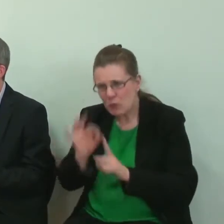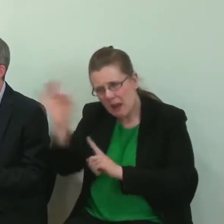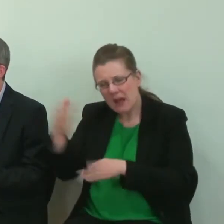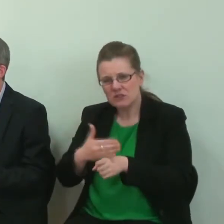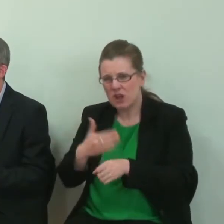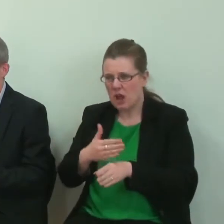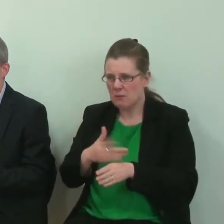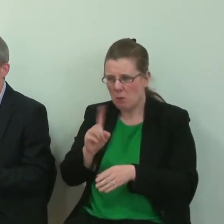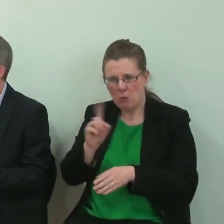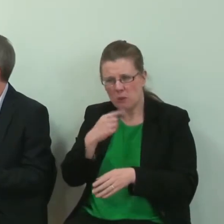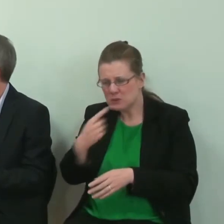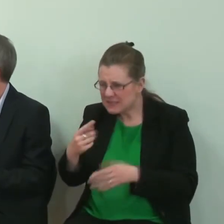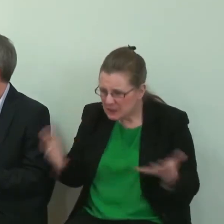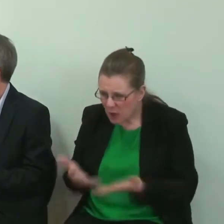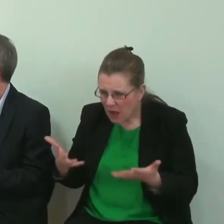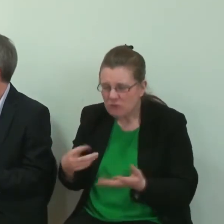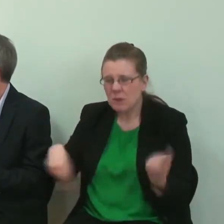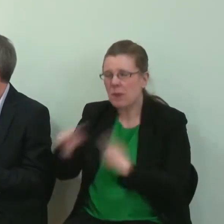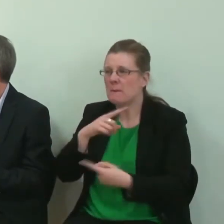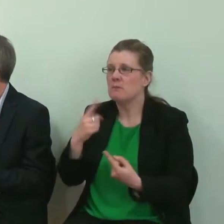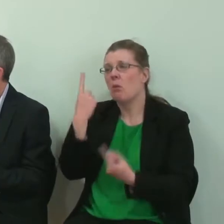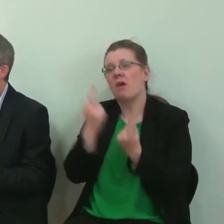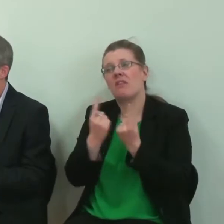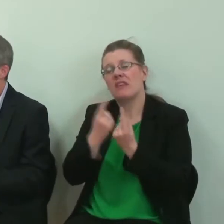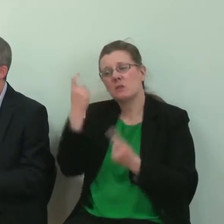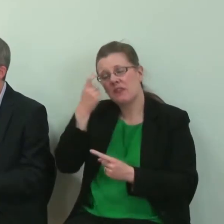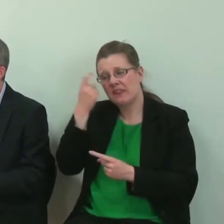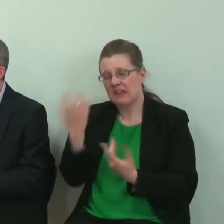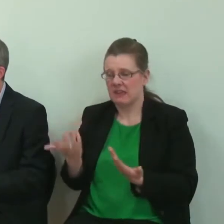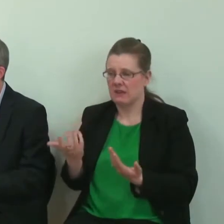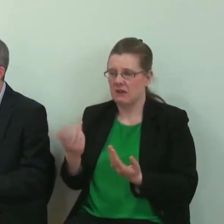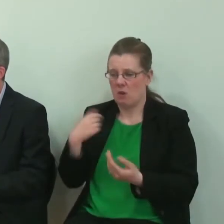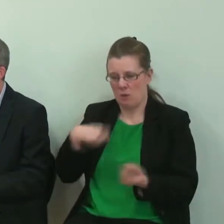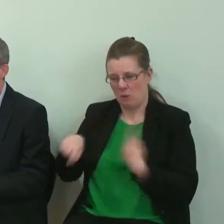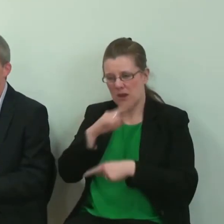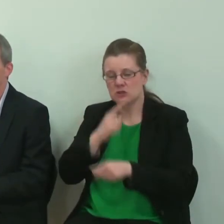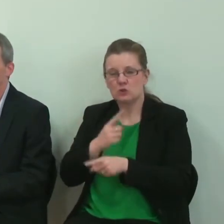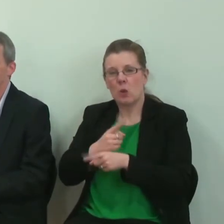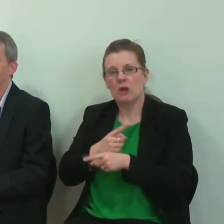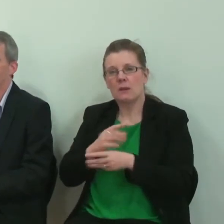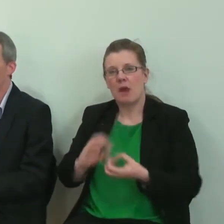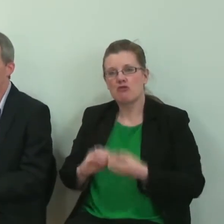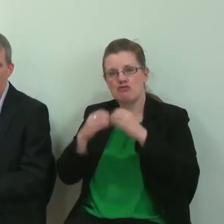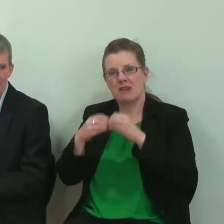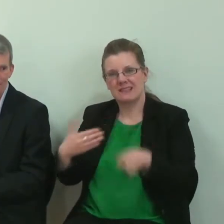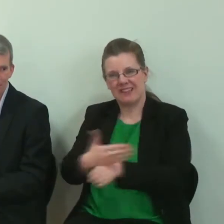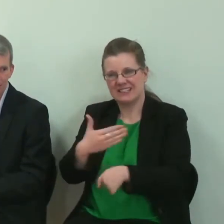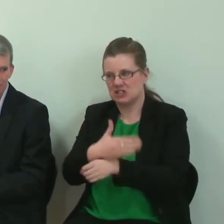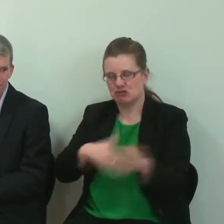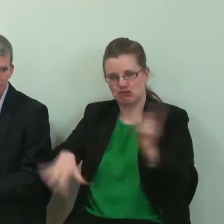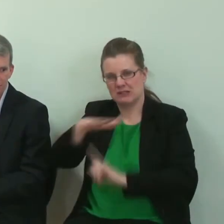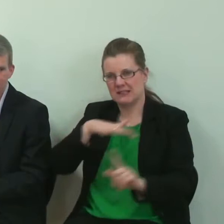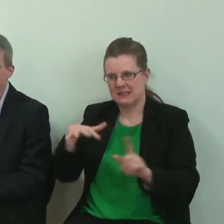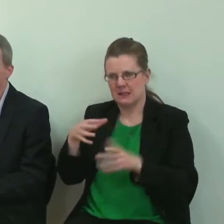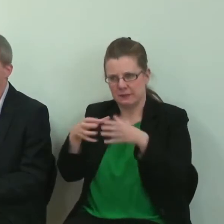young person to encourage them? Okay. And one of the things to think about sometimes as well, because we're talking about the creative industries here, and it's this growing